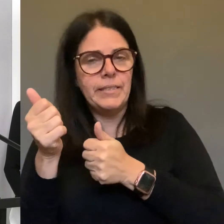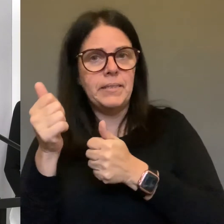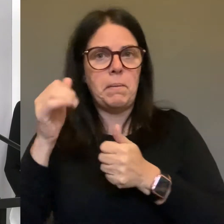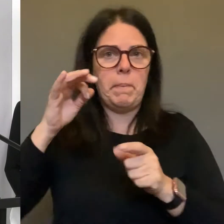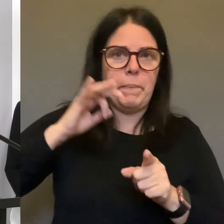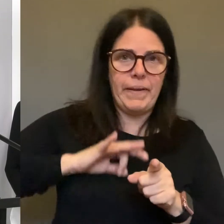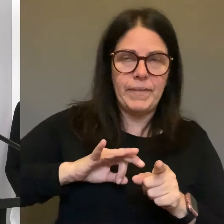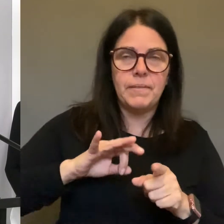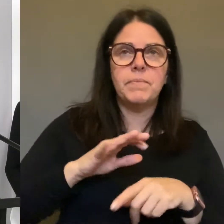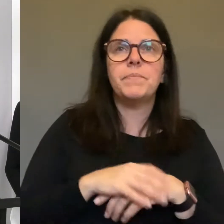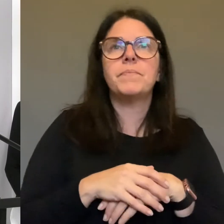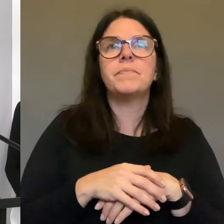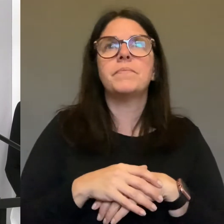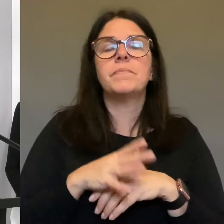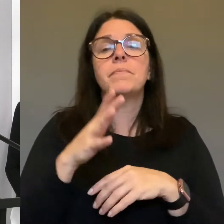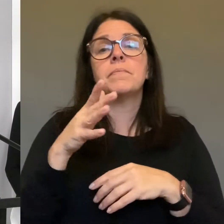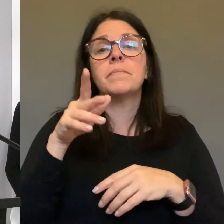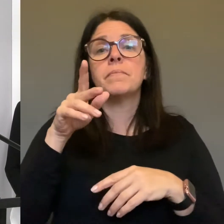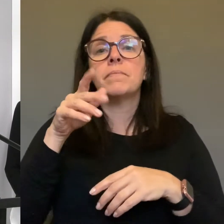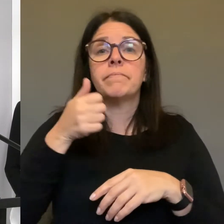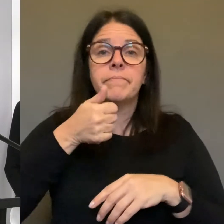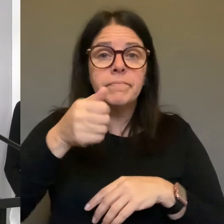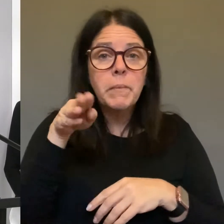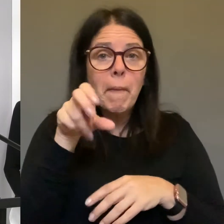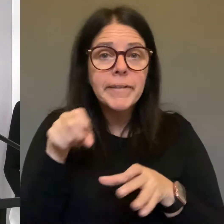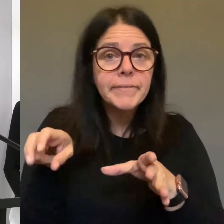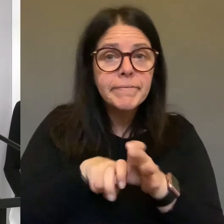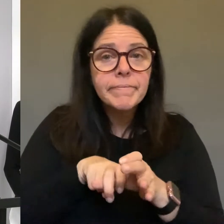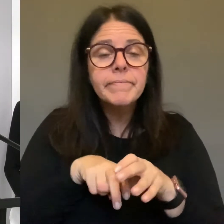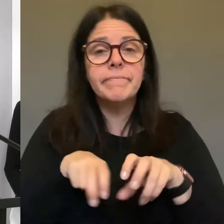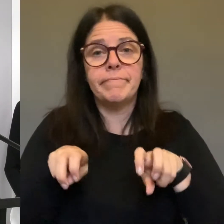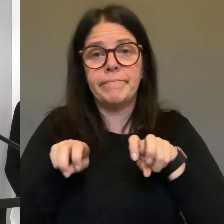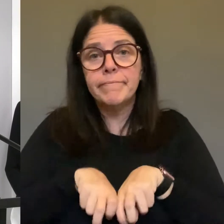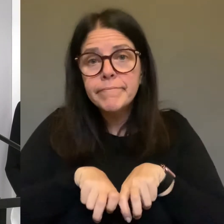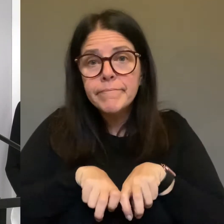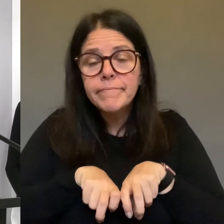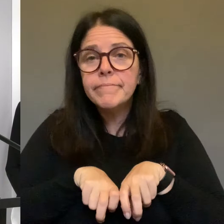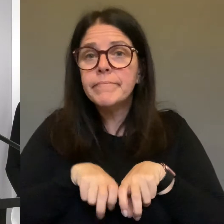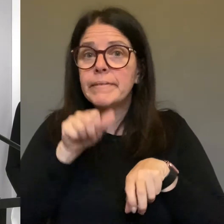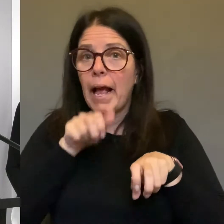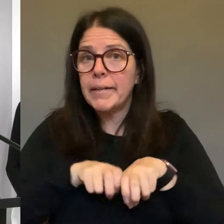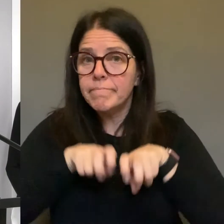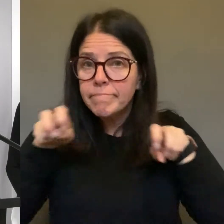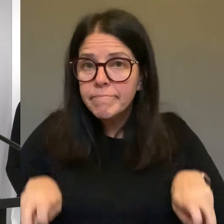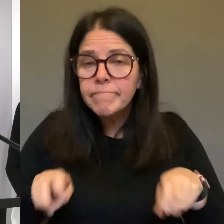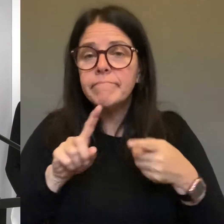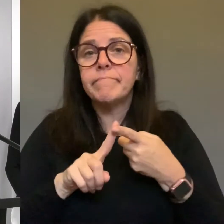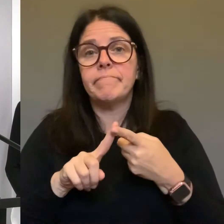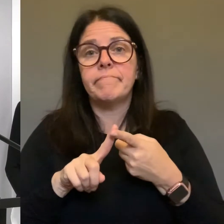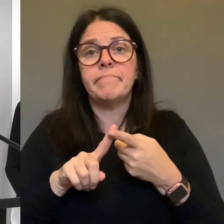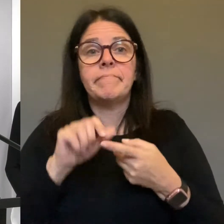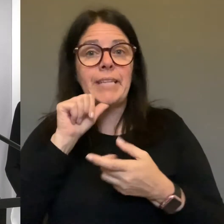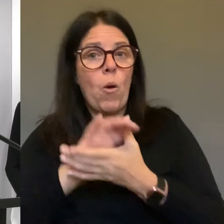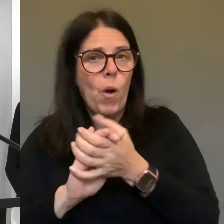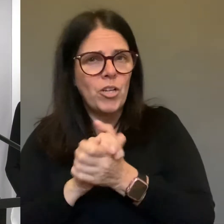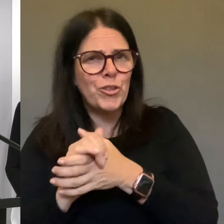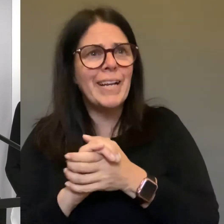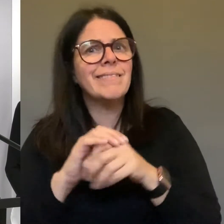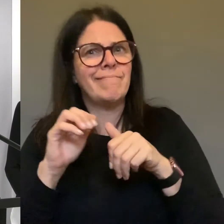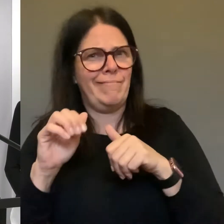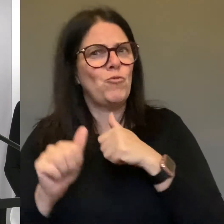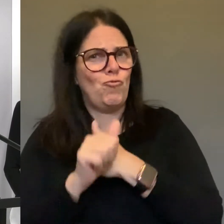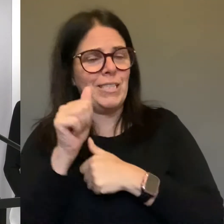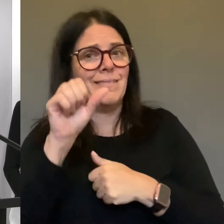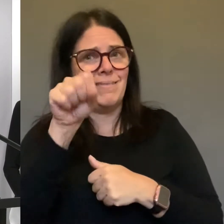People taking transit, if they're not maintaining social distancing, if they're not washing their hands as they should, there is a risk that they can transmit it to other